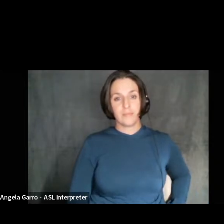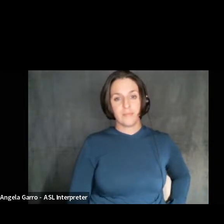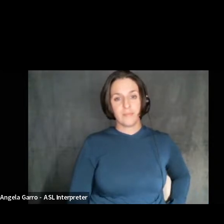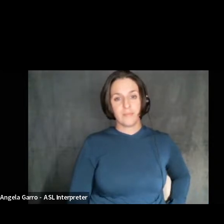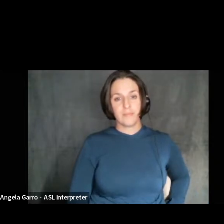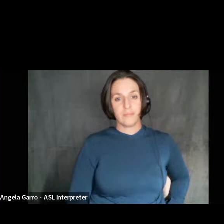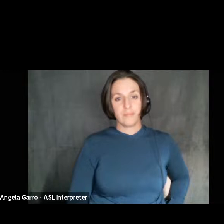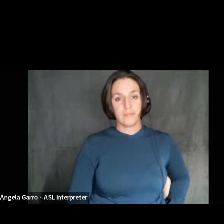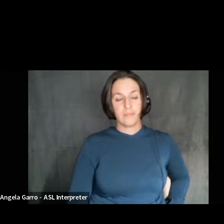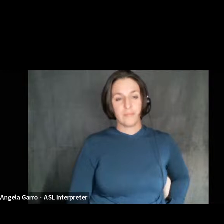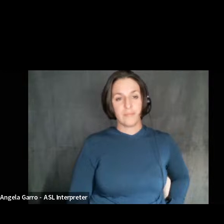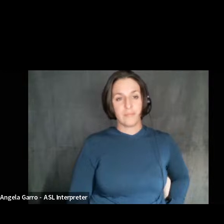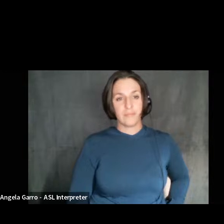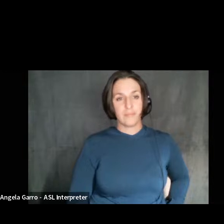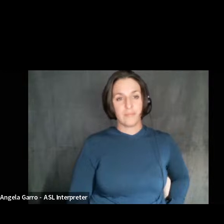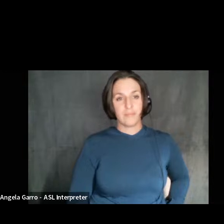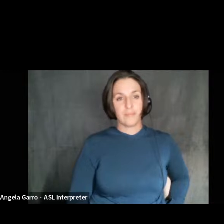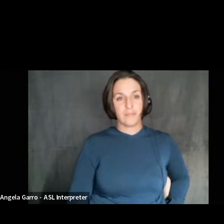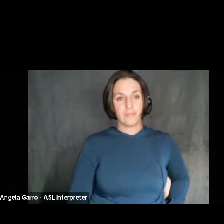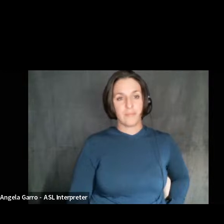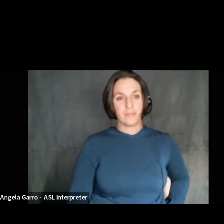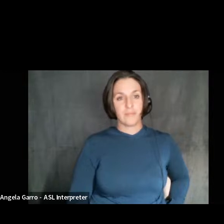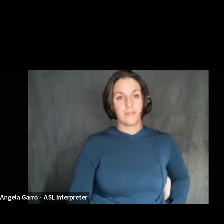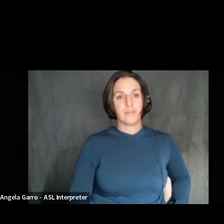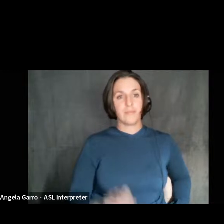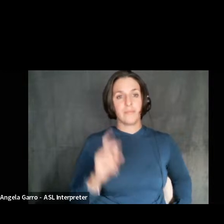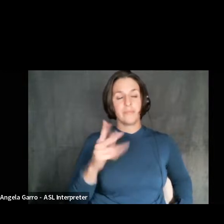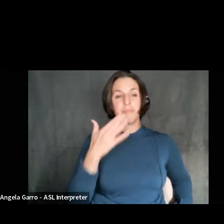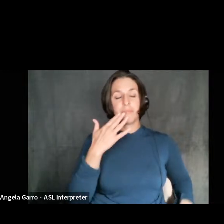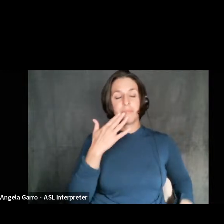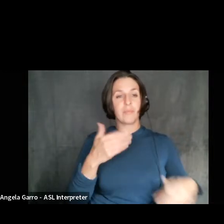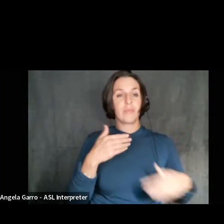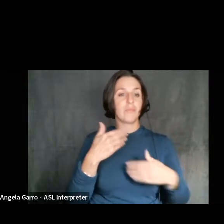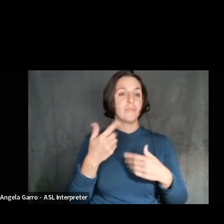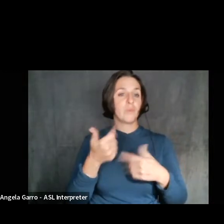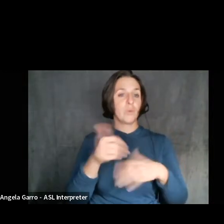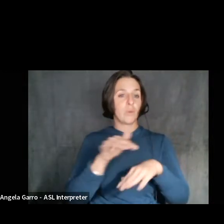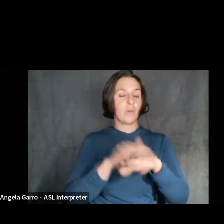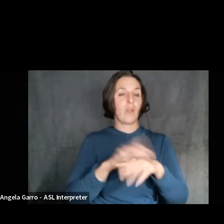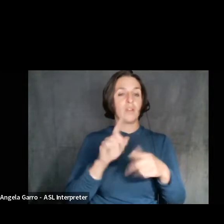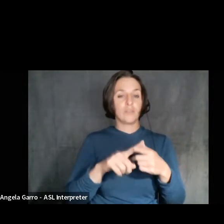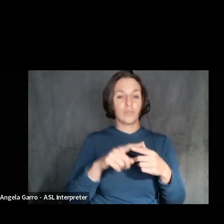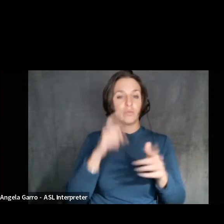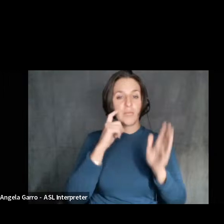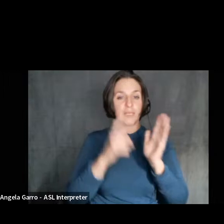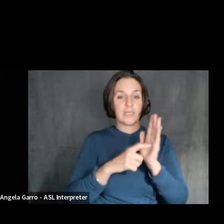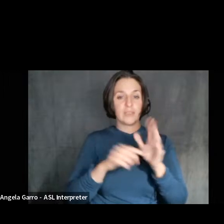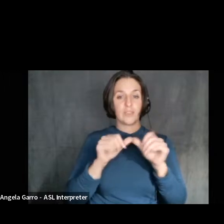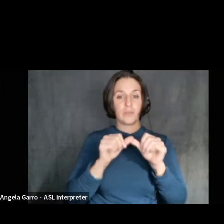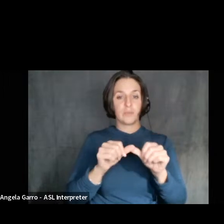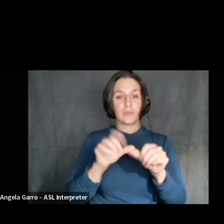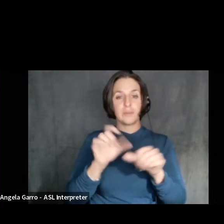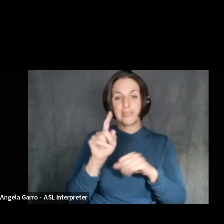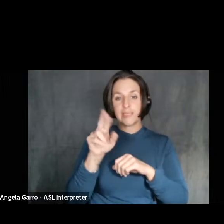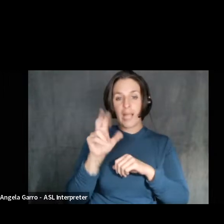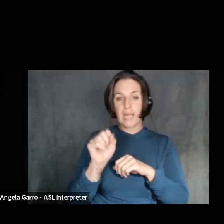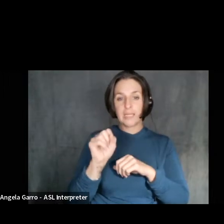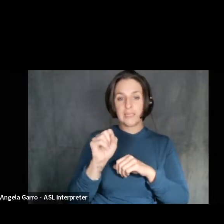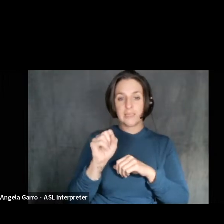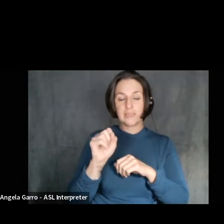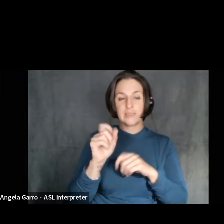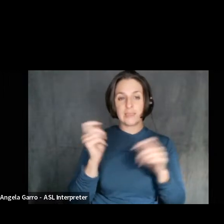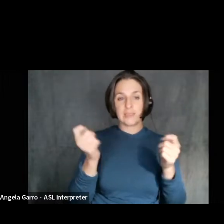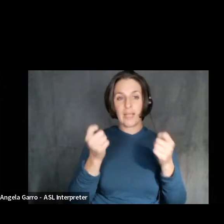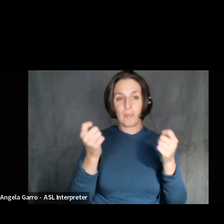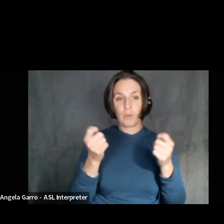Nope, that's it. Okay, thank you. All right, going on to recognition of permanent status ceremony. Yeah, I'm going to come up